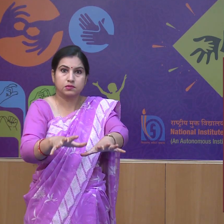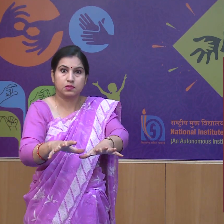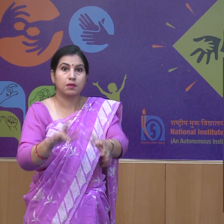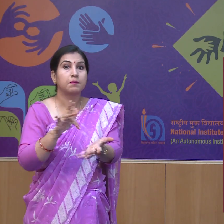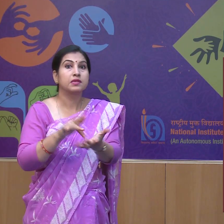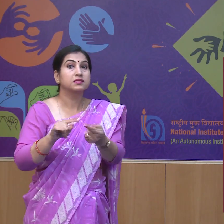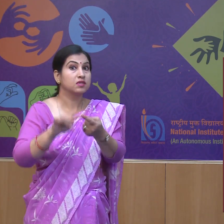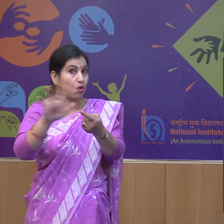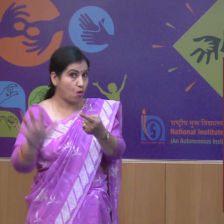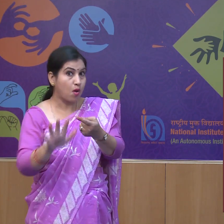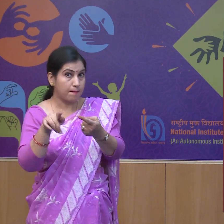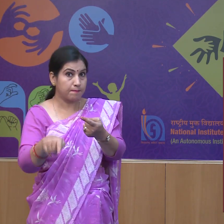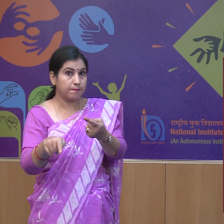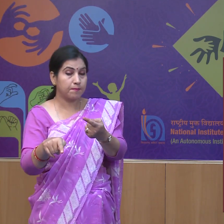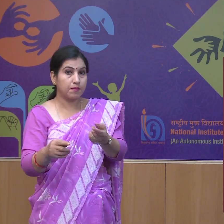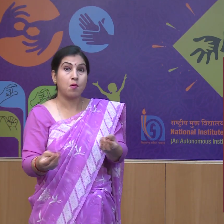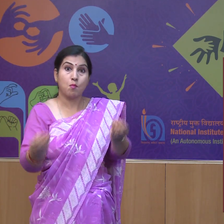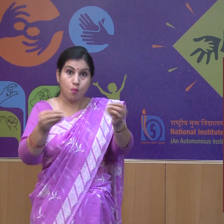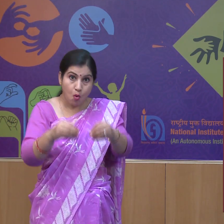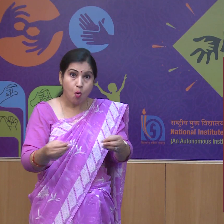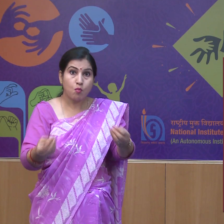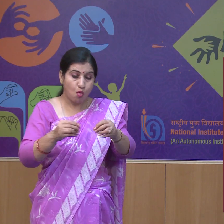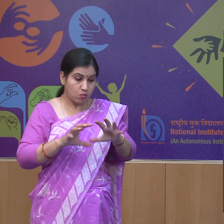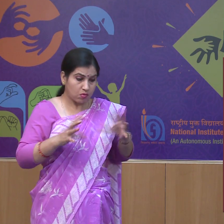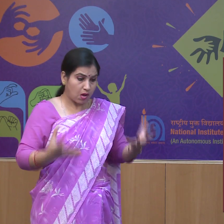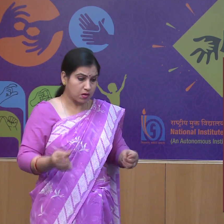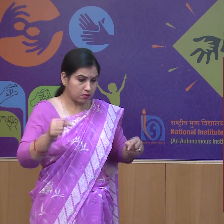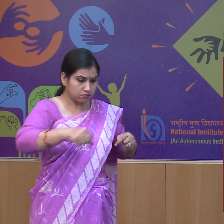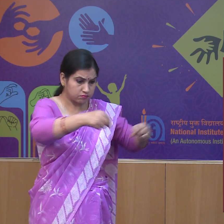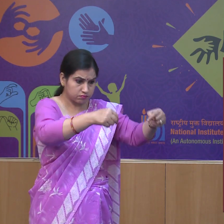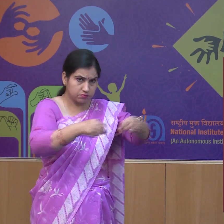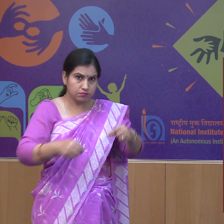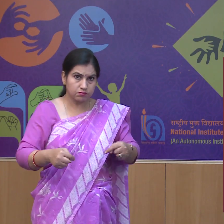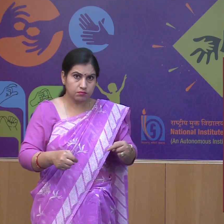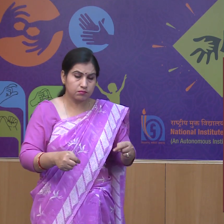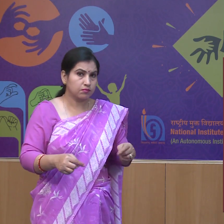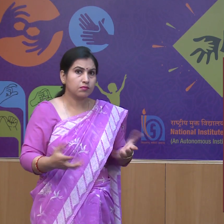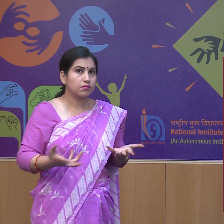Europe, more and more countries became